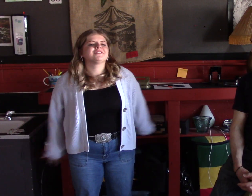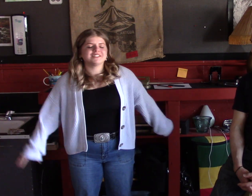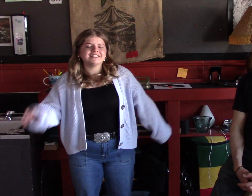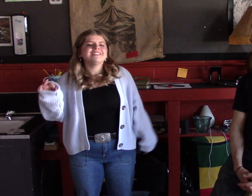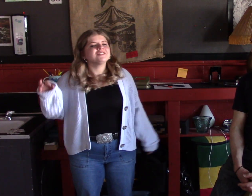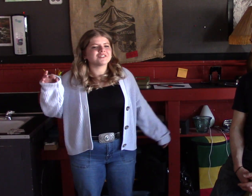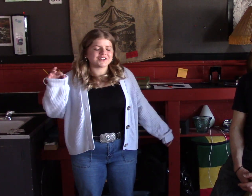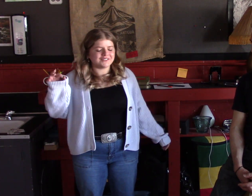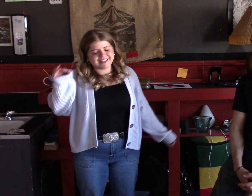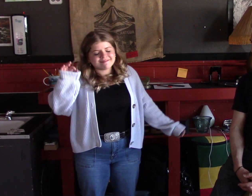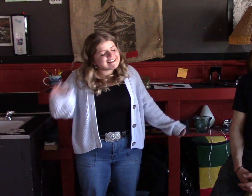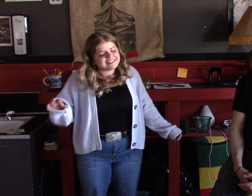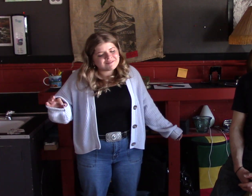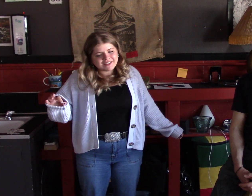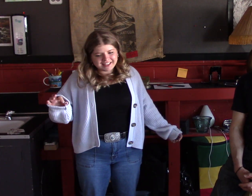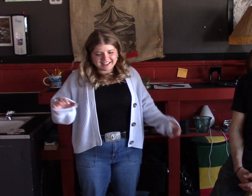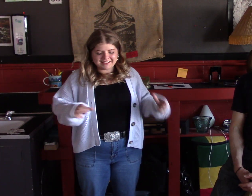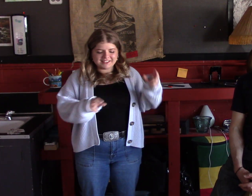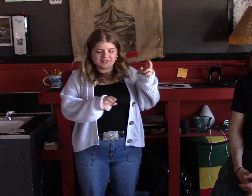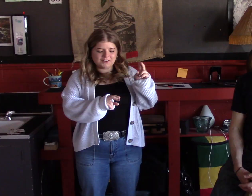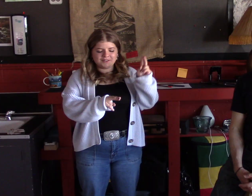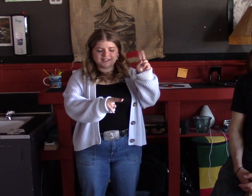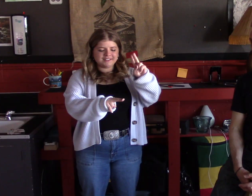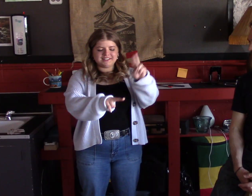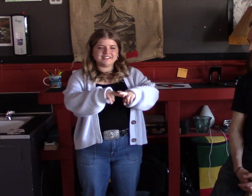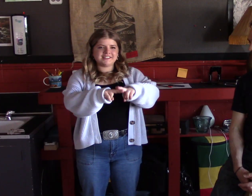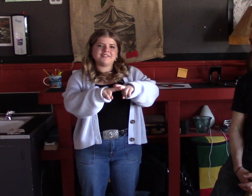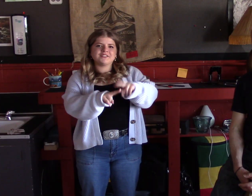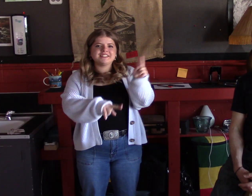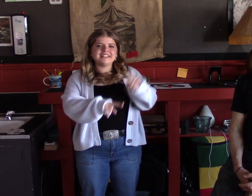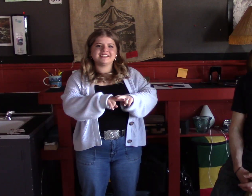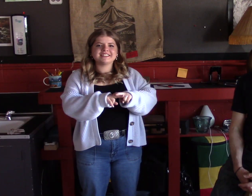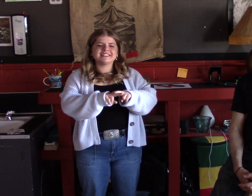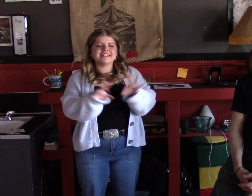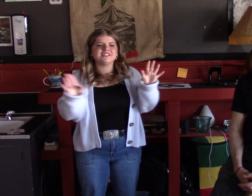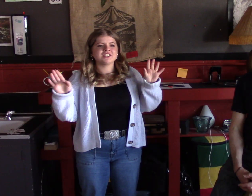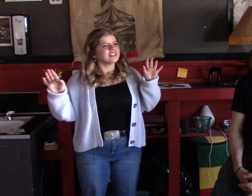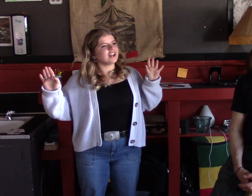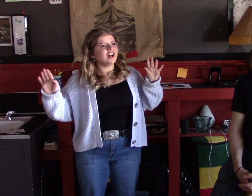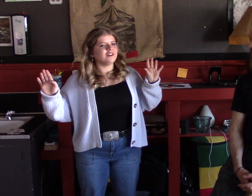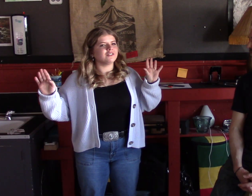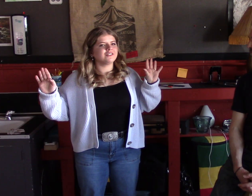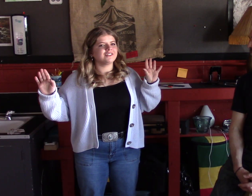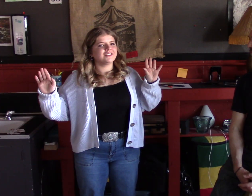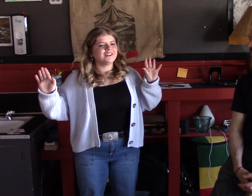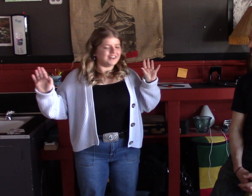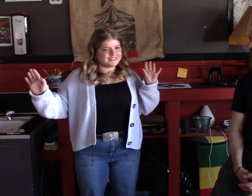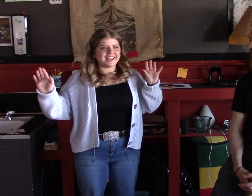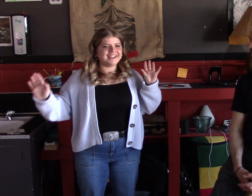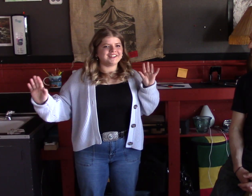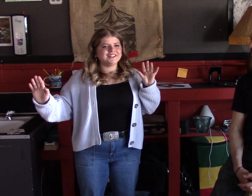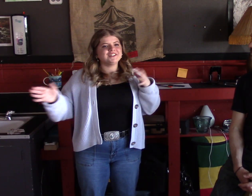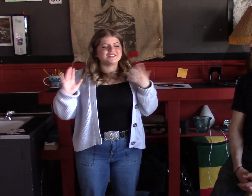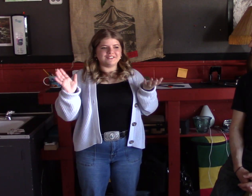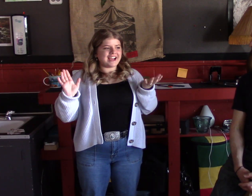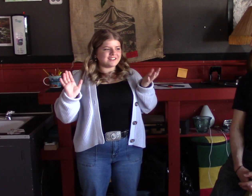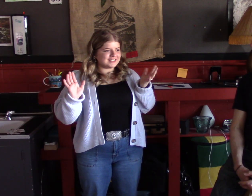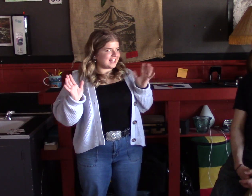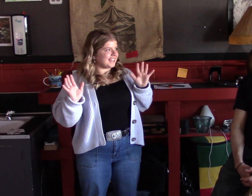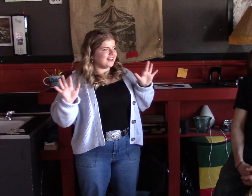the life of her what that meant until we did the sign for sit. And then she's like, oh, okay. So now she's kind of gotten